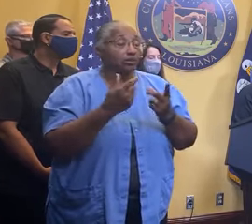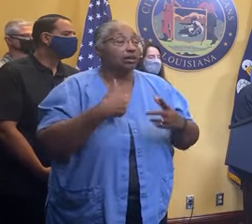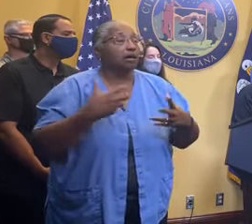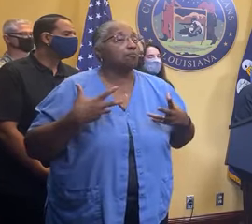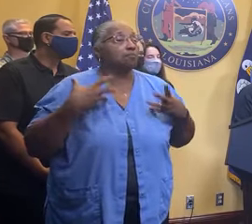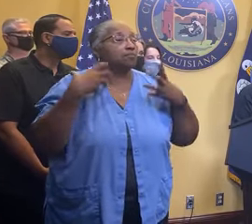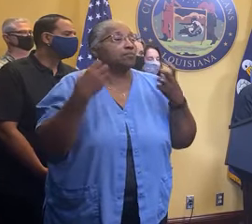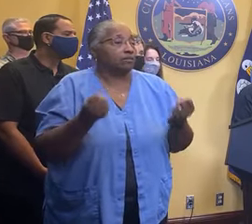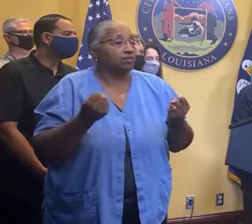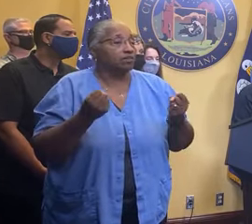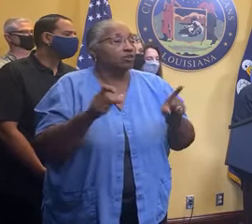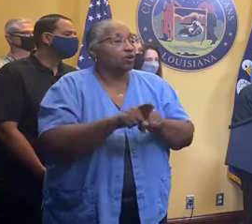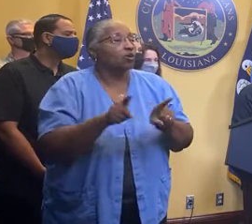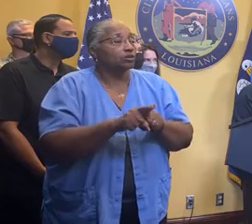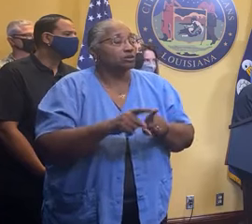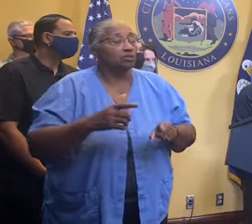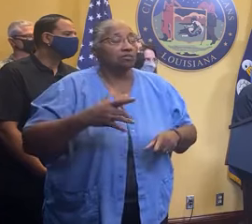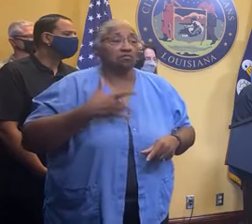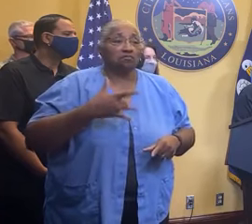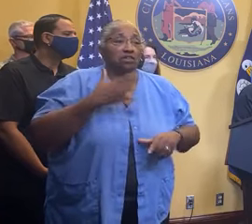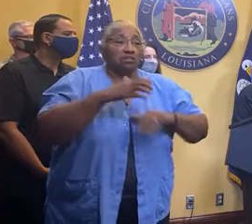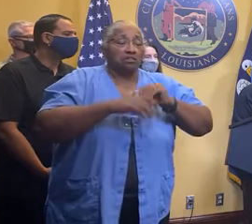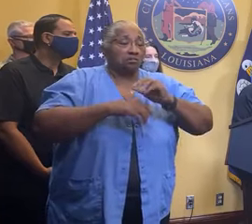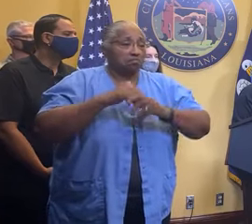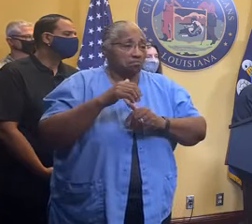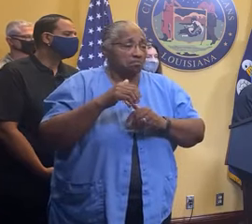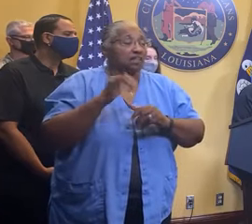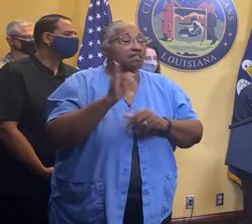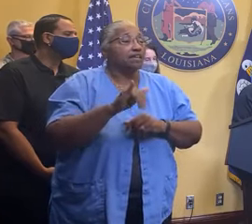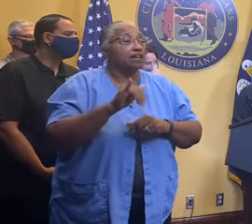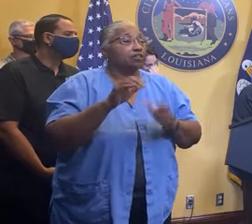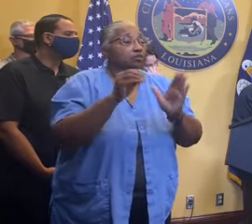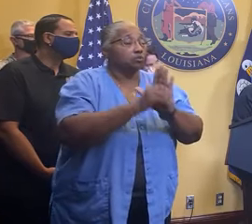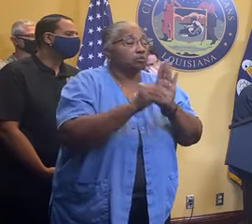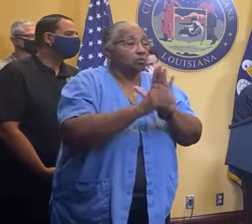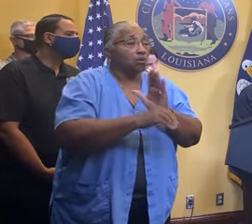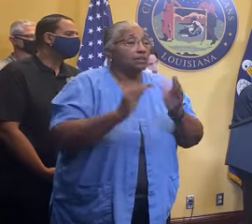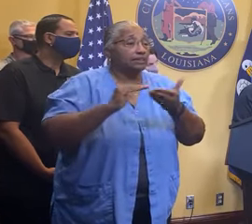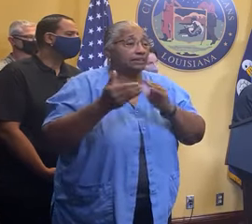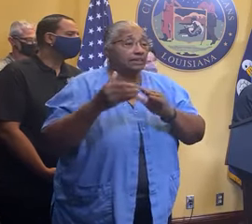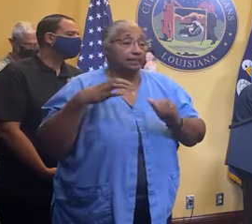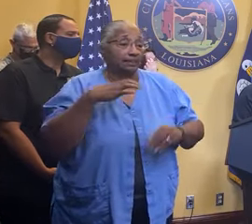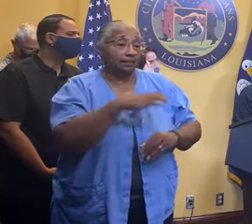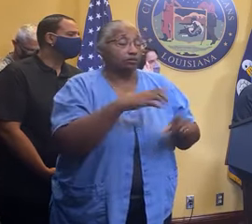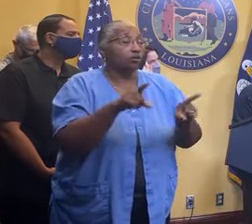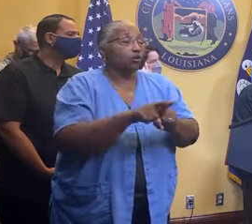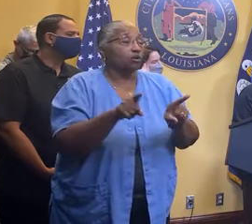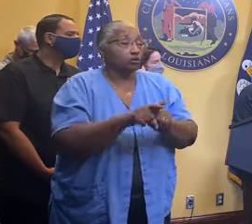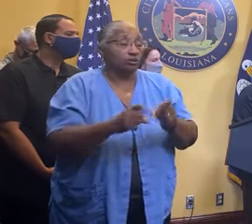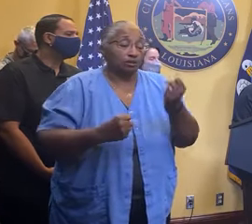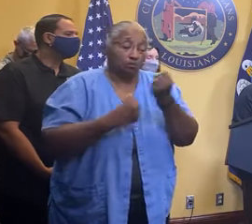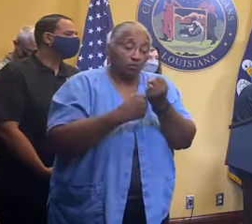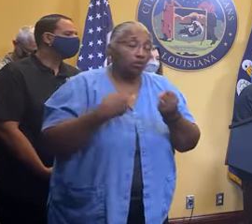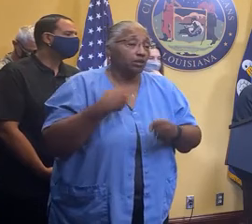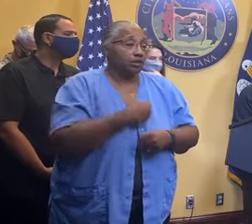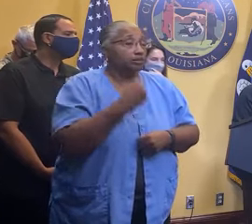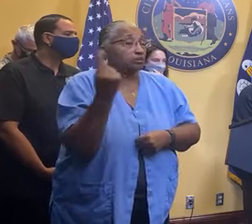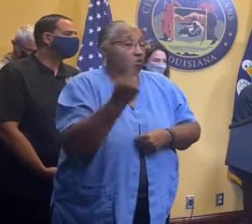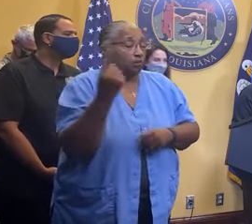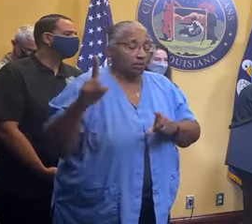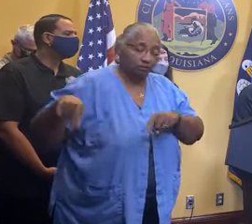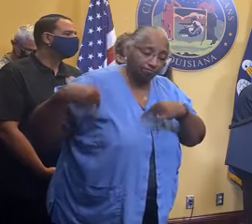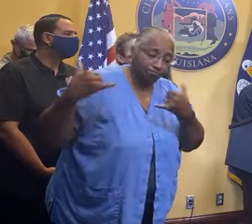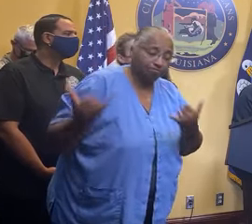comforted in the presence of our New Orleans City Council standing with us as well, as they have always